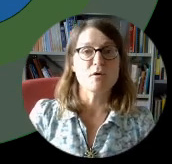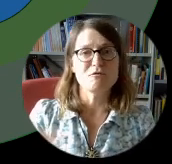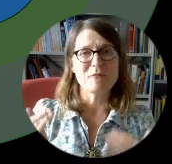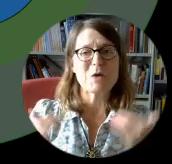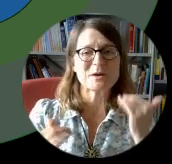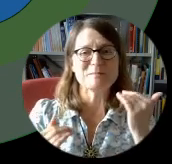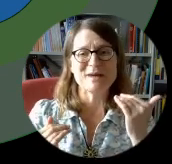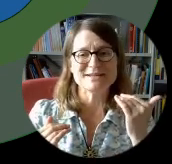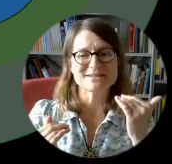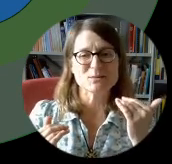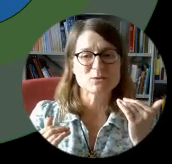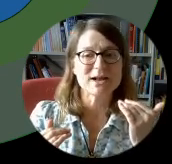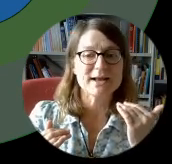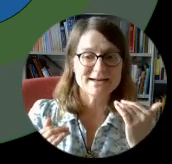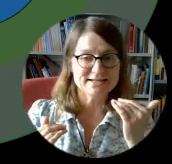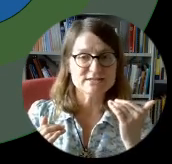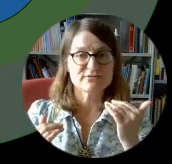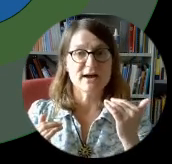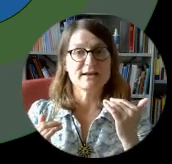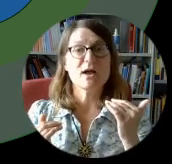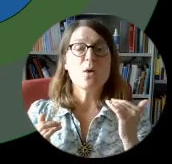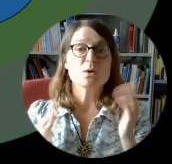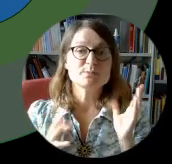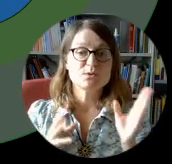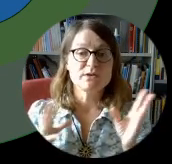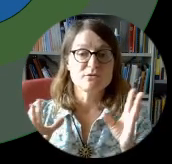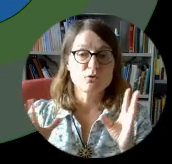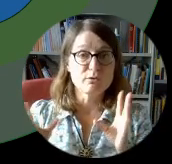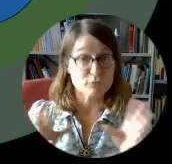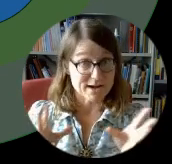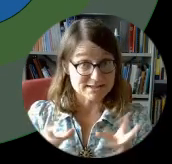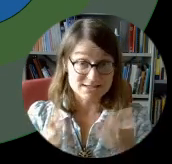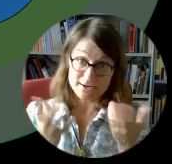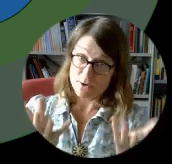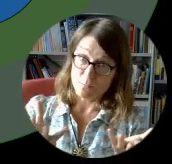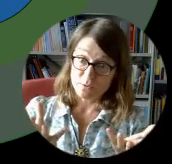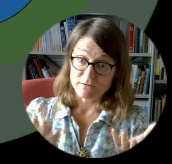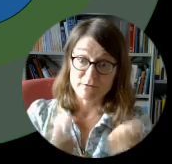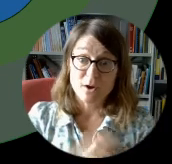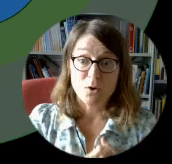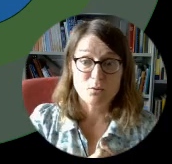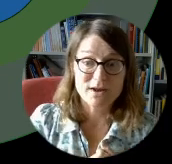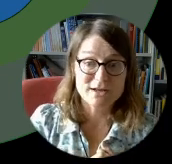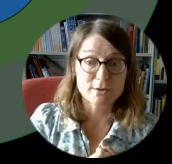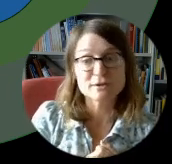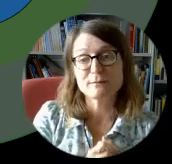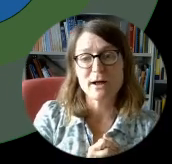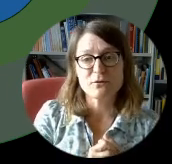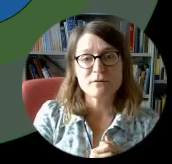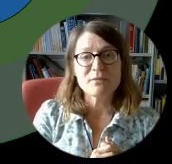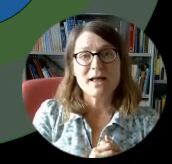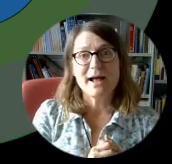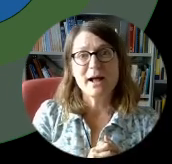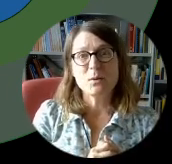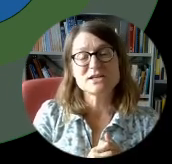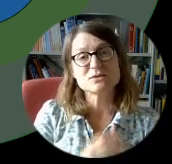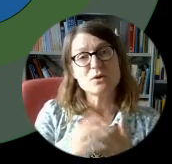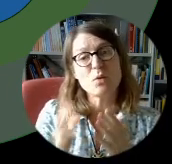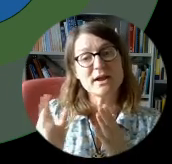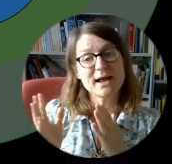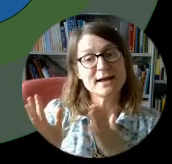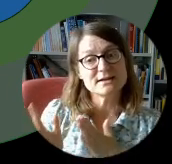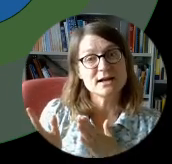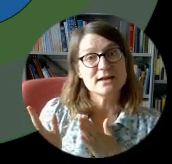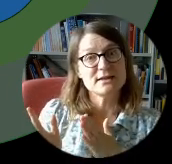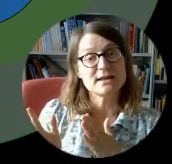form of power imbalance that was quickly identified was between two varieties that I hope you have already learned about, which is on the